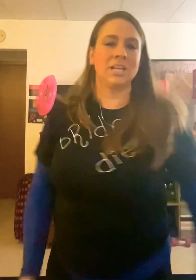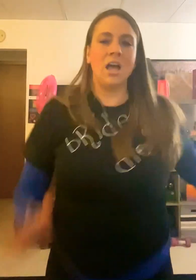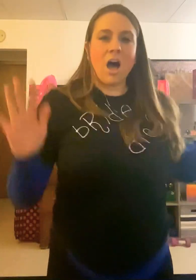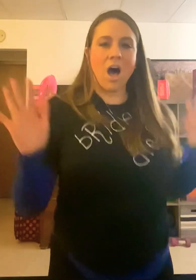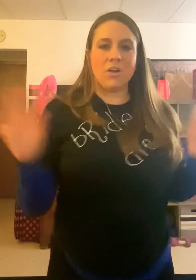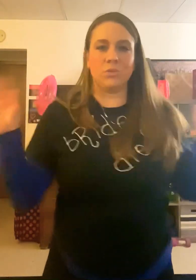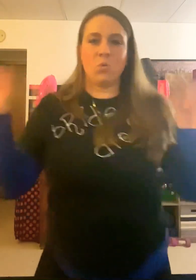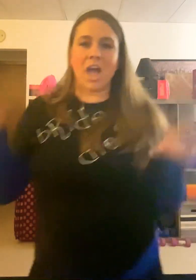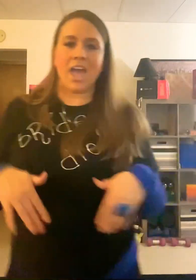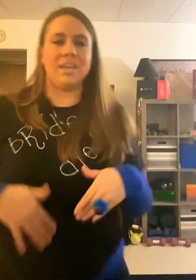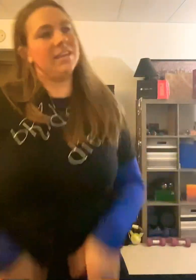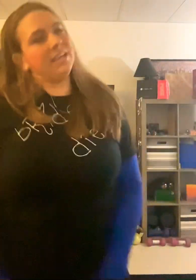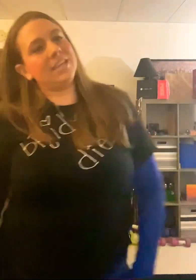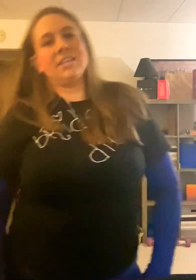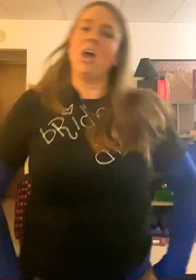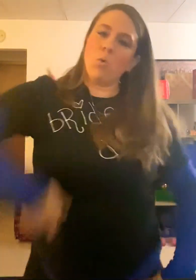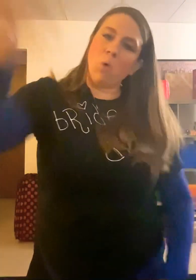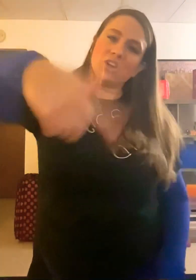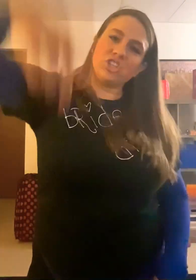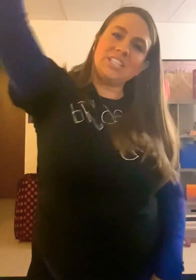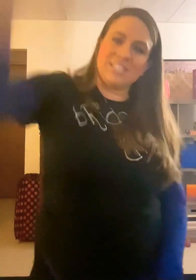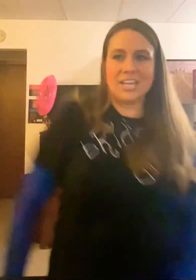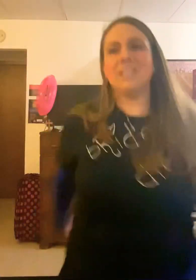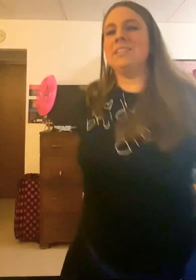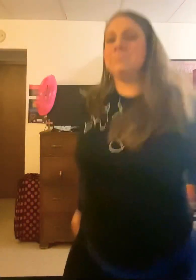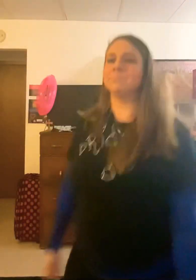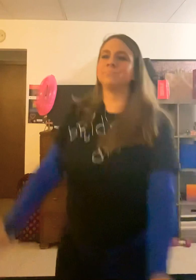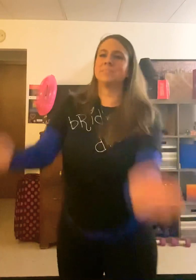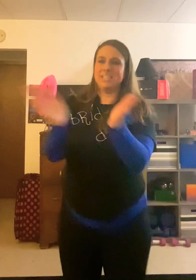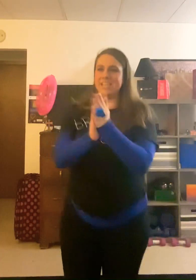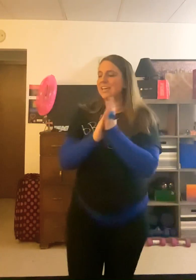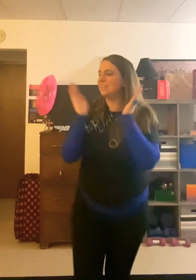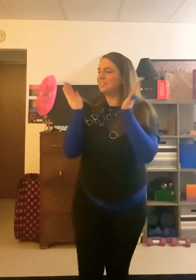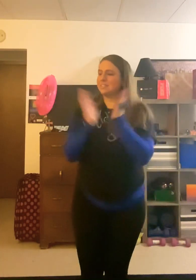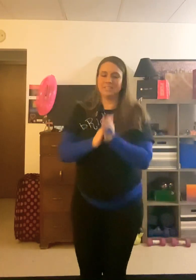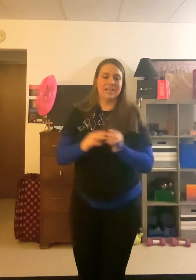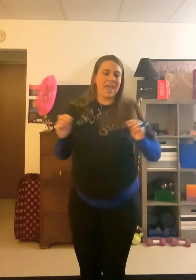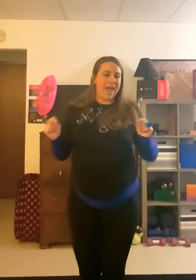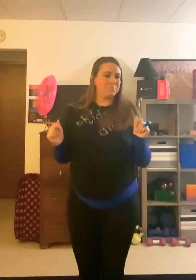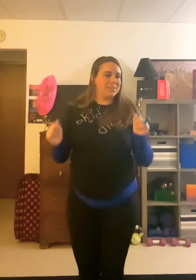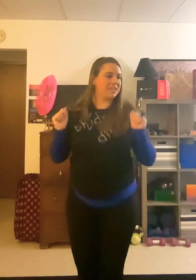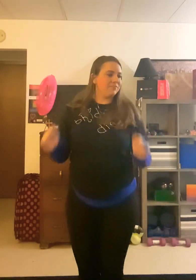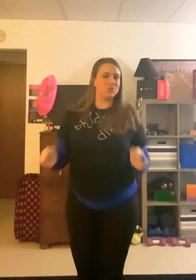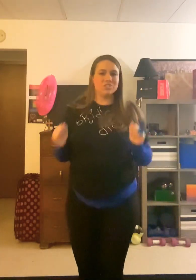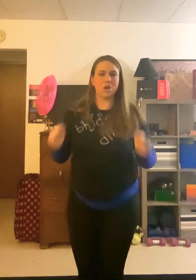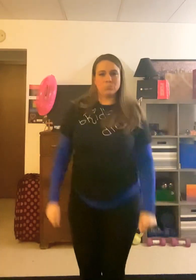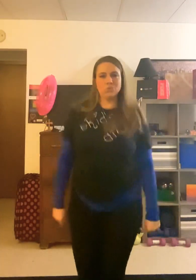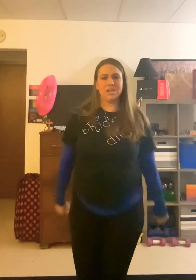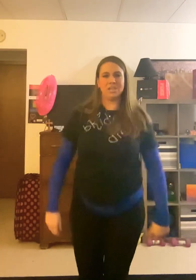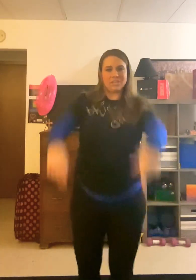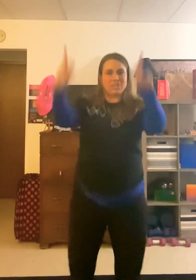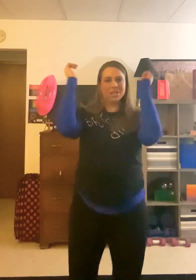ballin' all the way in Washington. Yeah, happy anniversary,